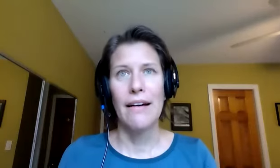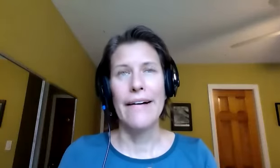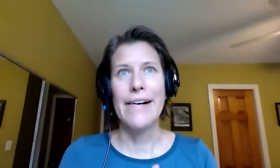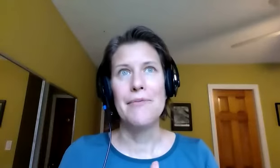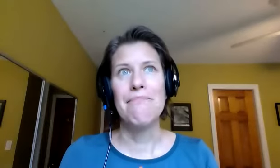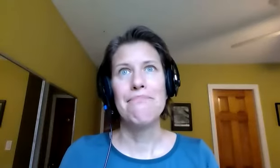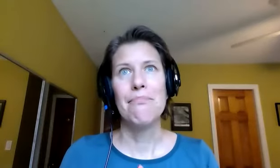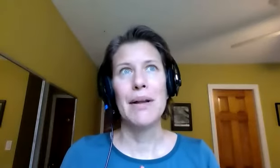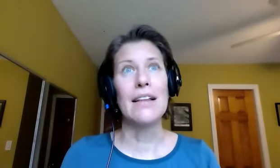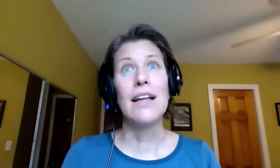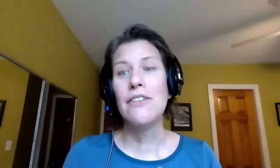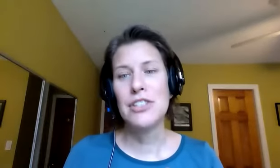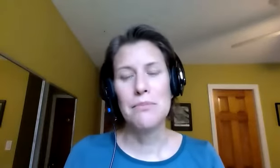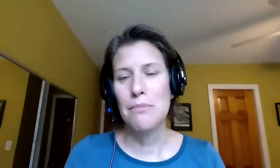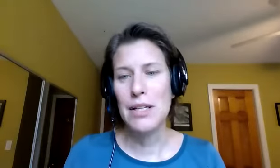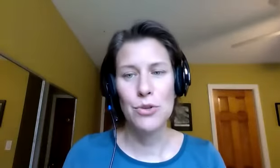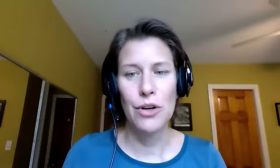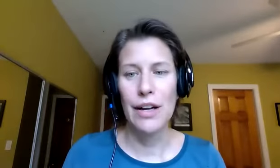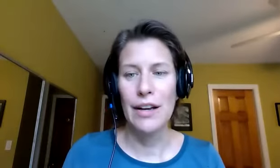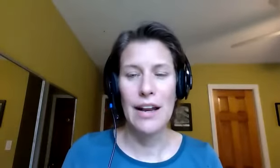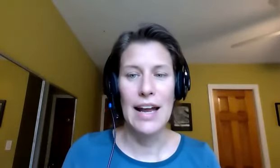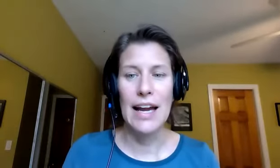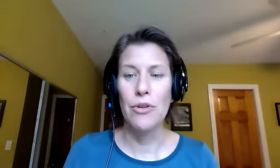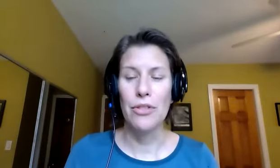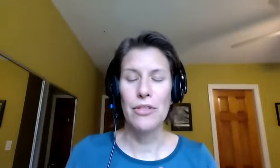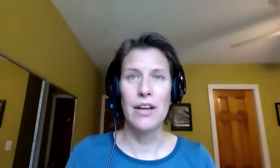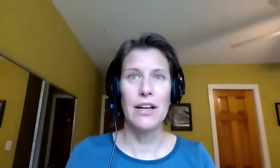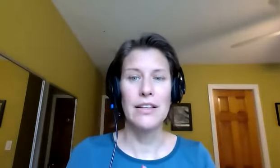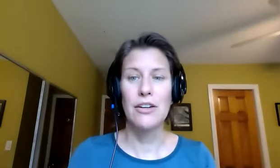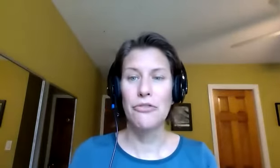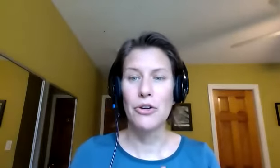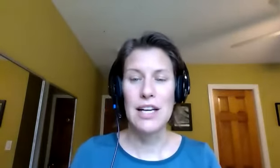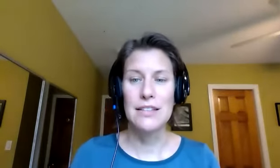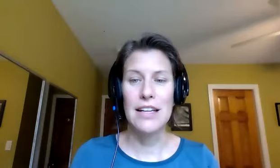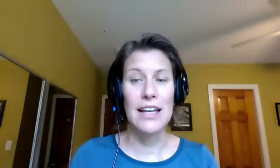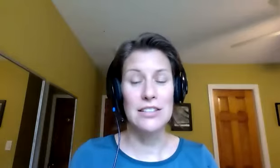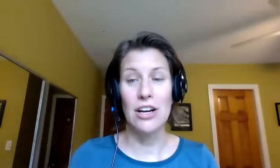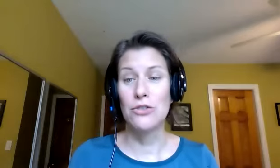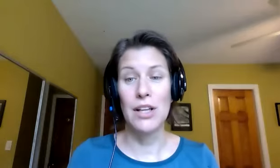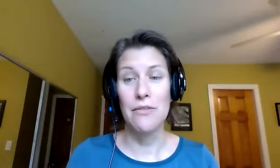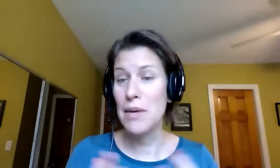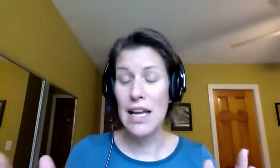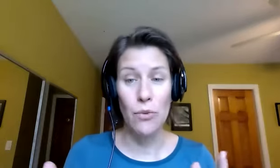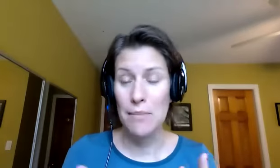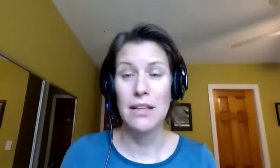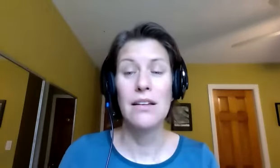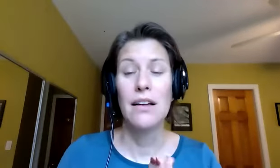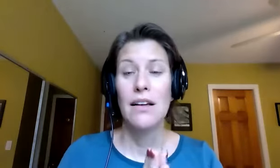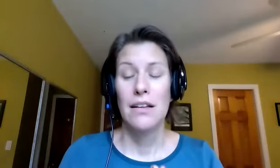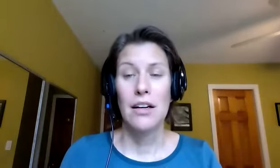Um, but I love to mentor and hang out with, uh, young folks. I like to talk to a lot of men and women, young